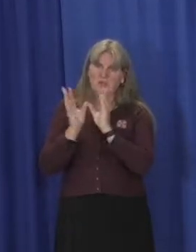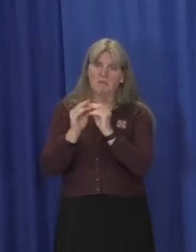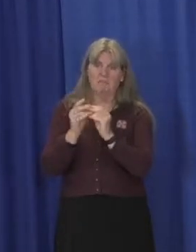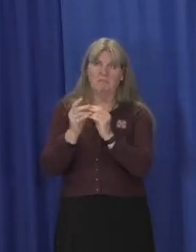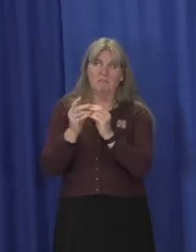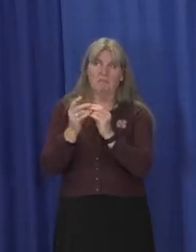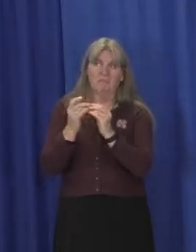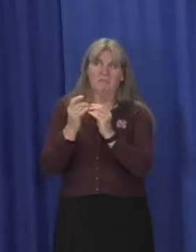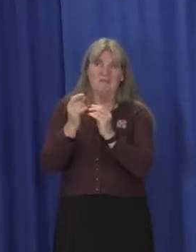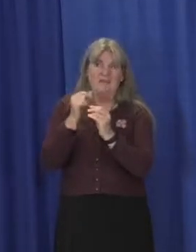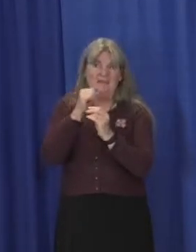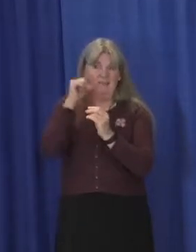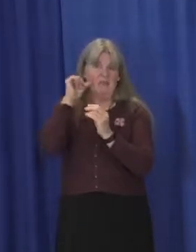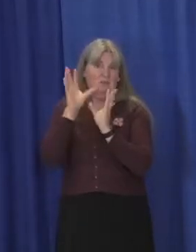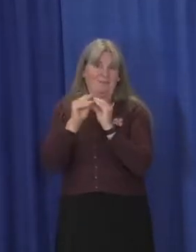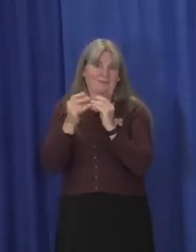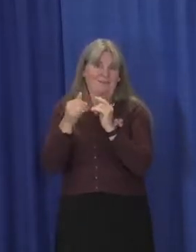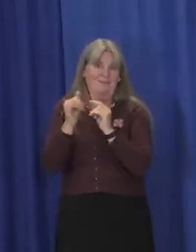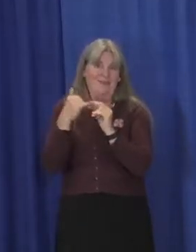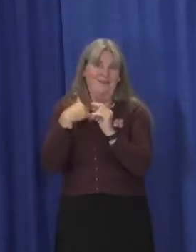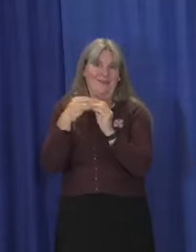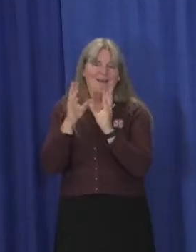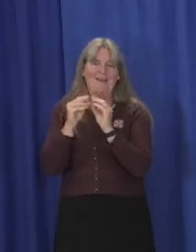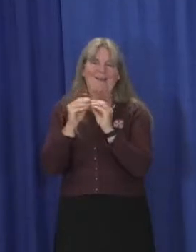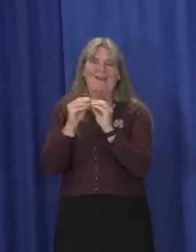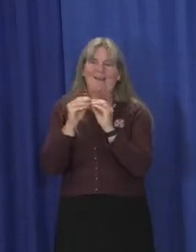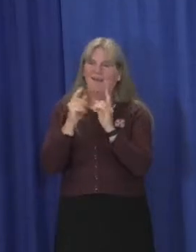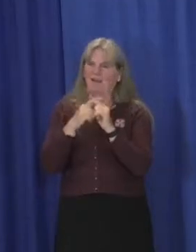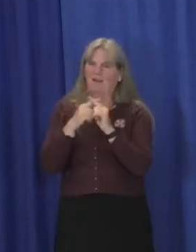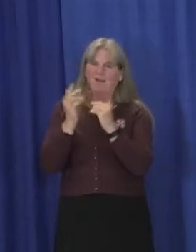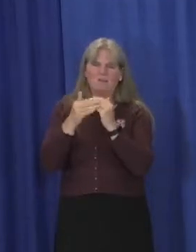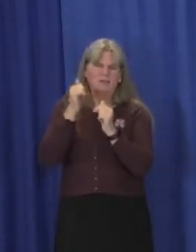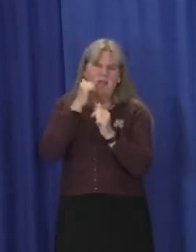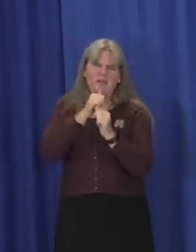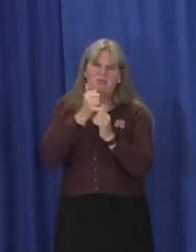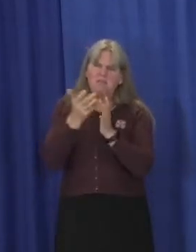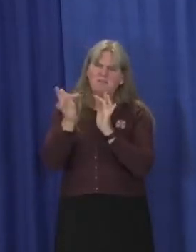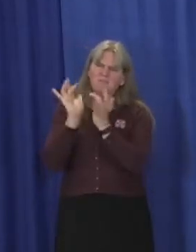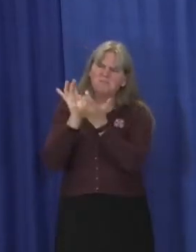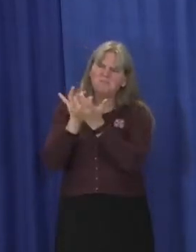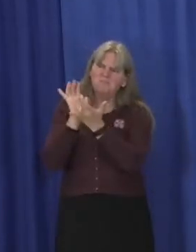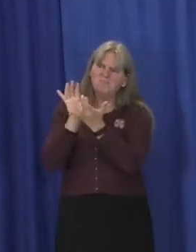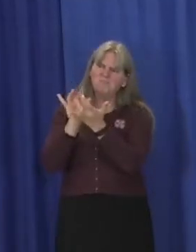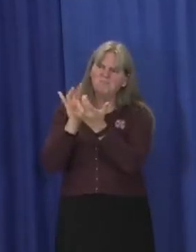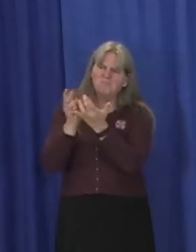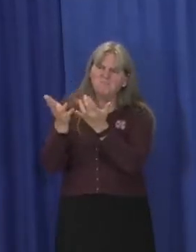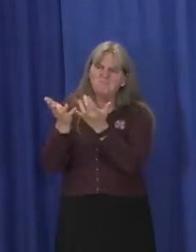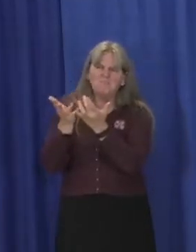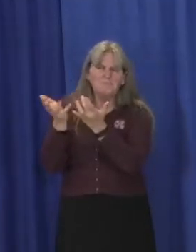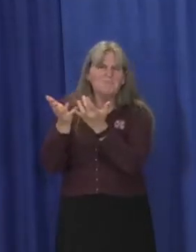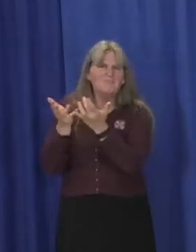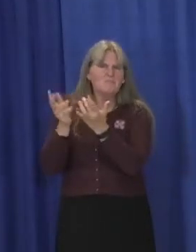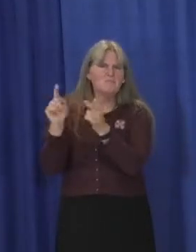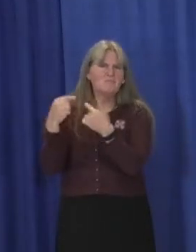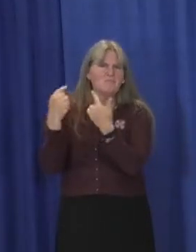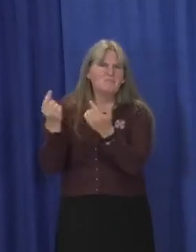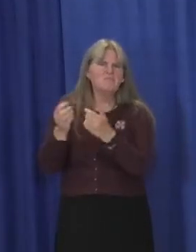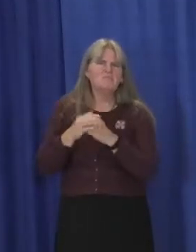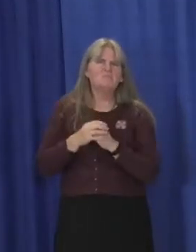yesterday and continue to do so, as well as nearly daily contact with the community.